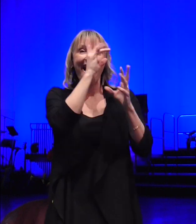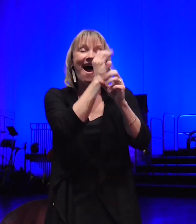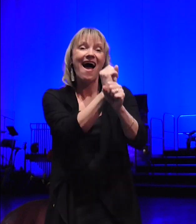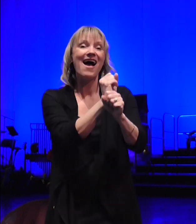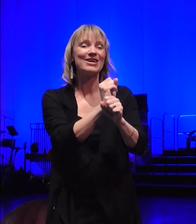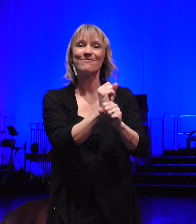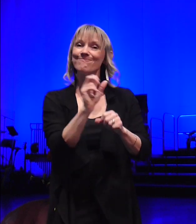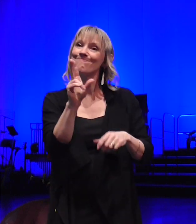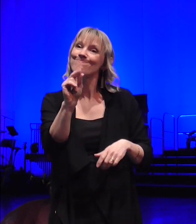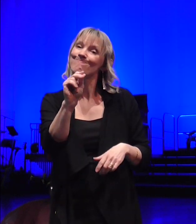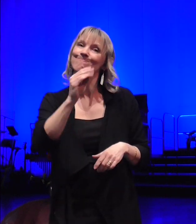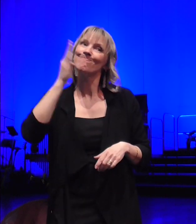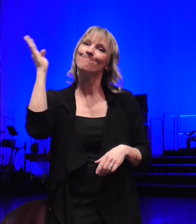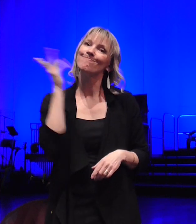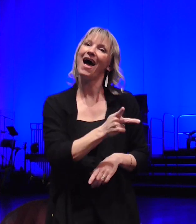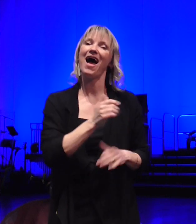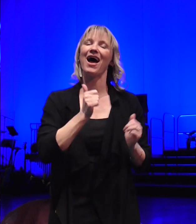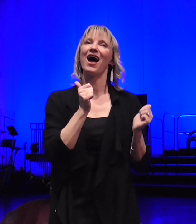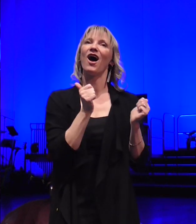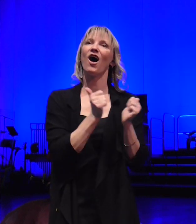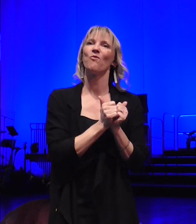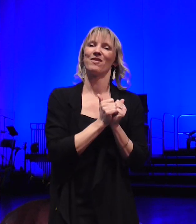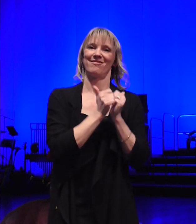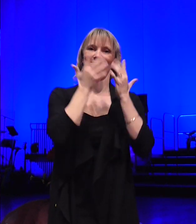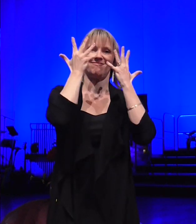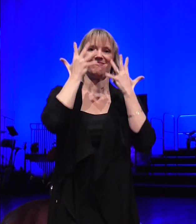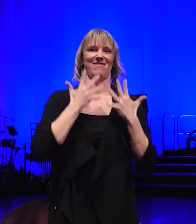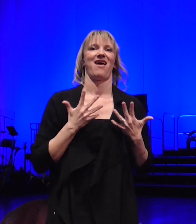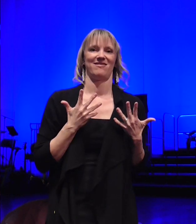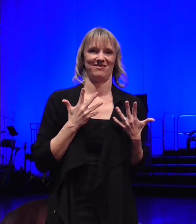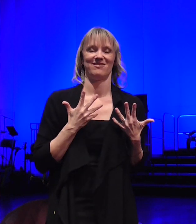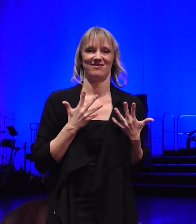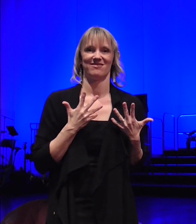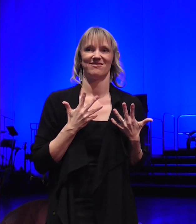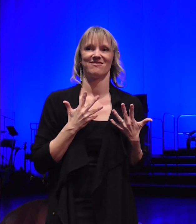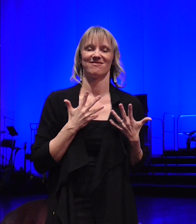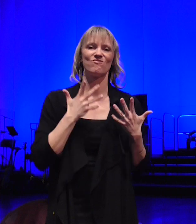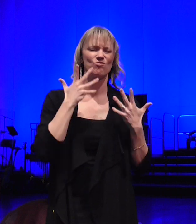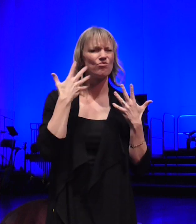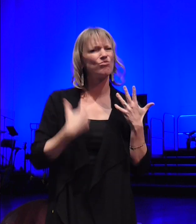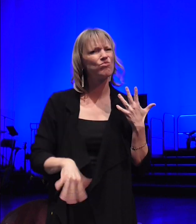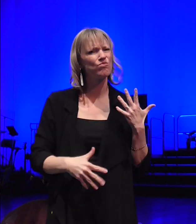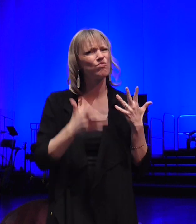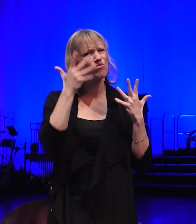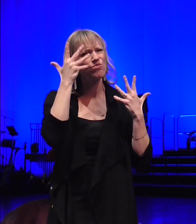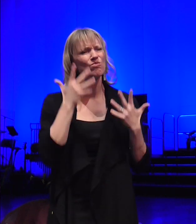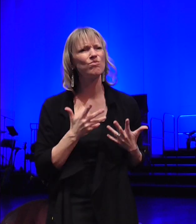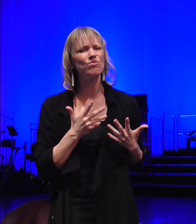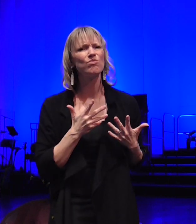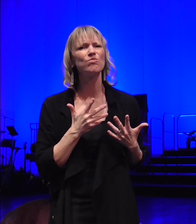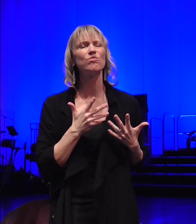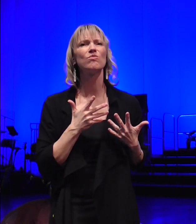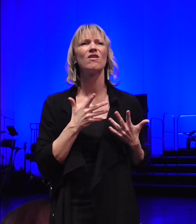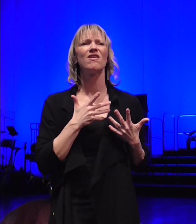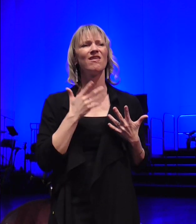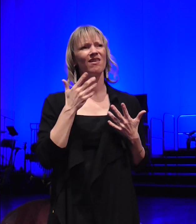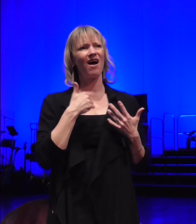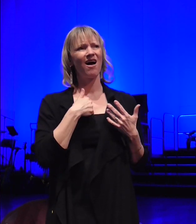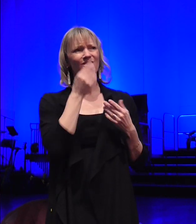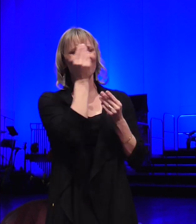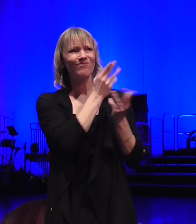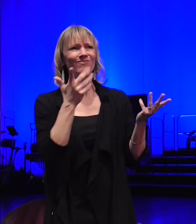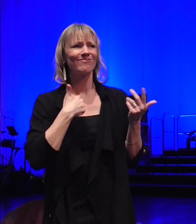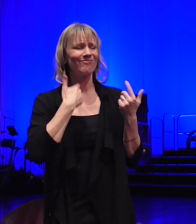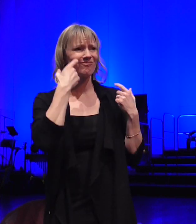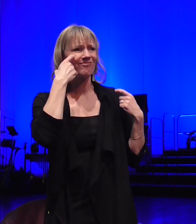He shares that he returned with an immense sadness. An immense sadness. He shared, I was crying.